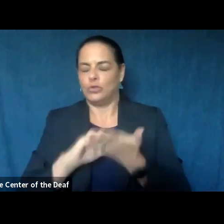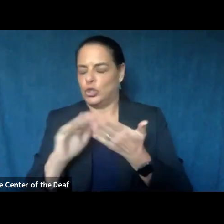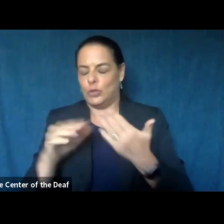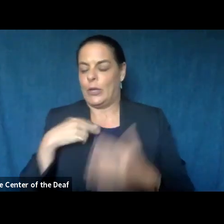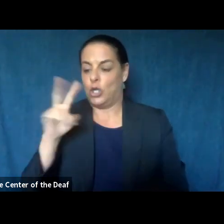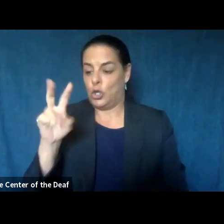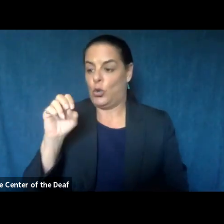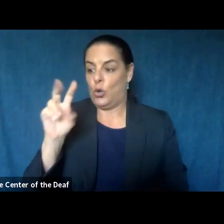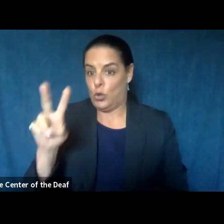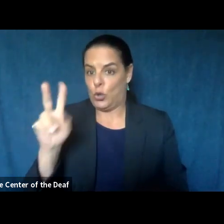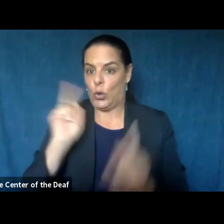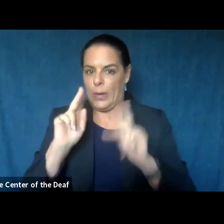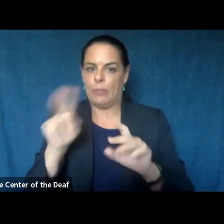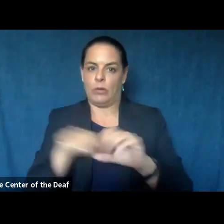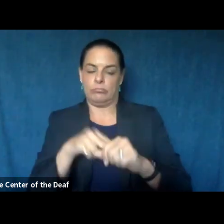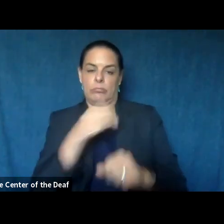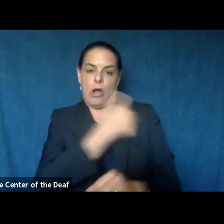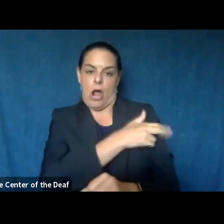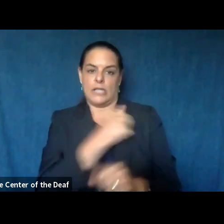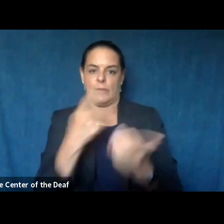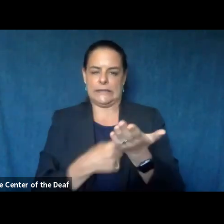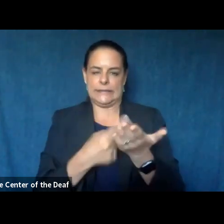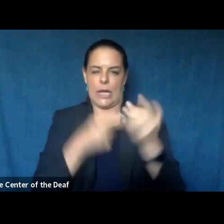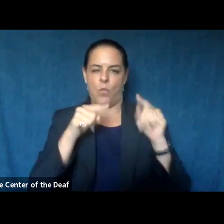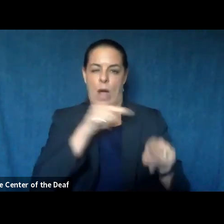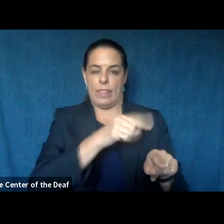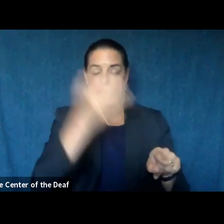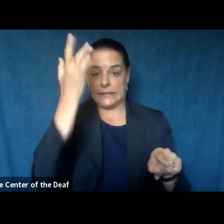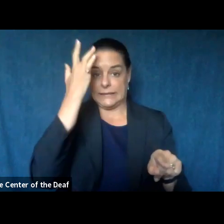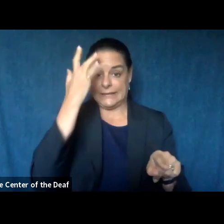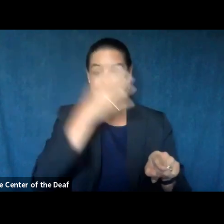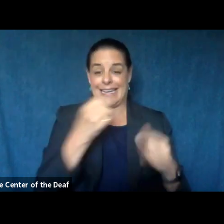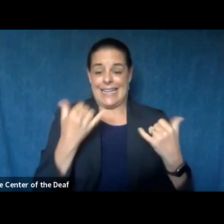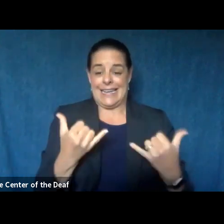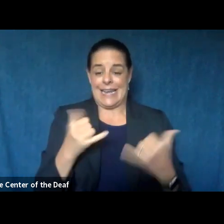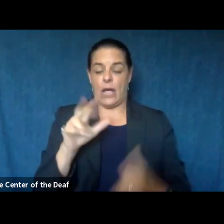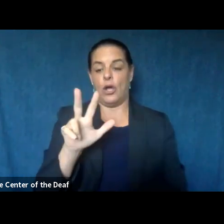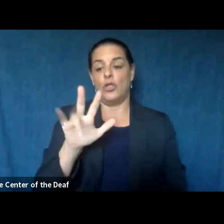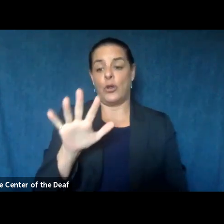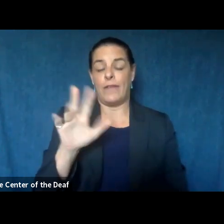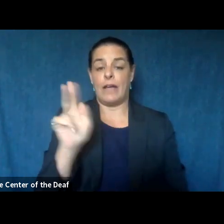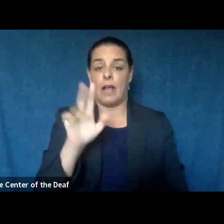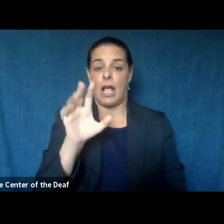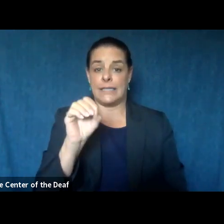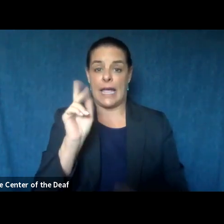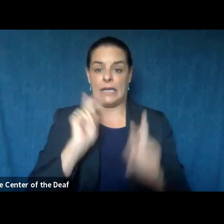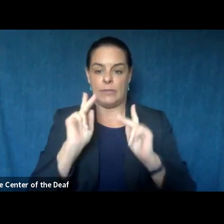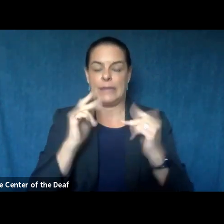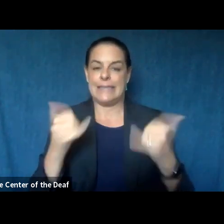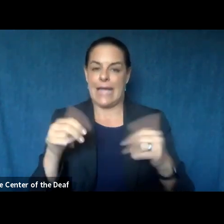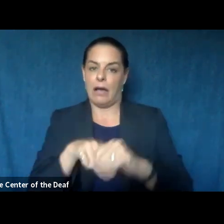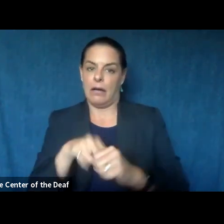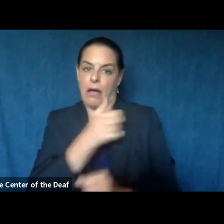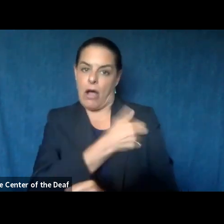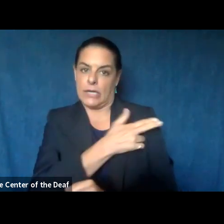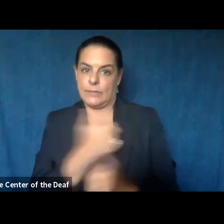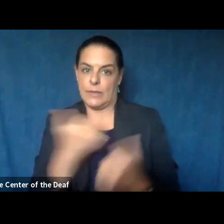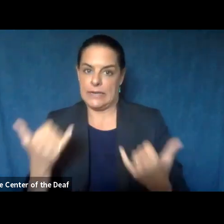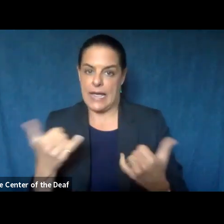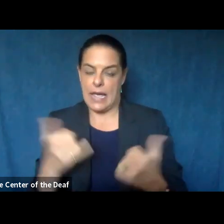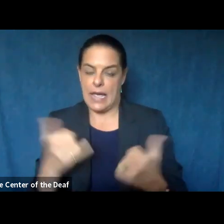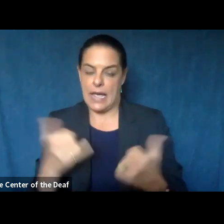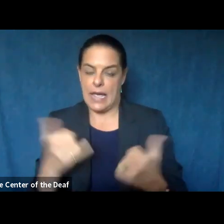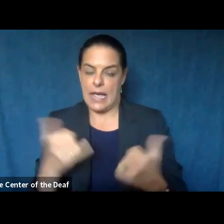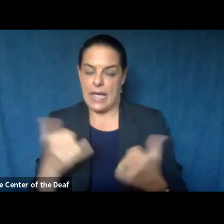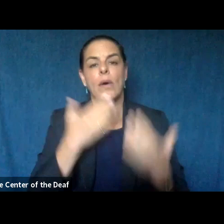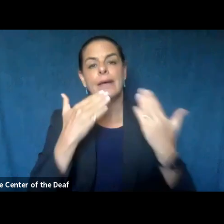202 individuals have been hospitalized at some point in their illness, and 35 Knox County residents are currently hospitalized. And we are